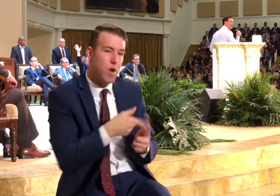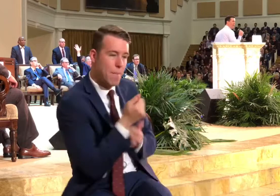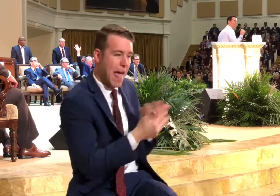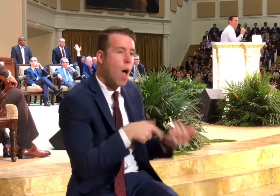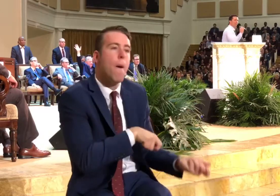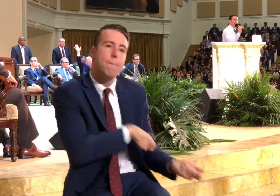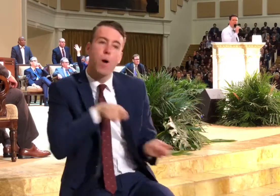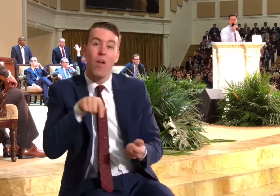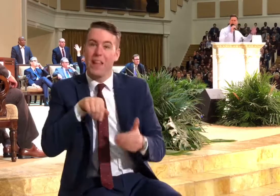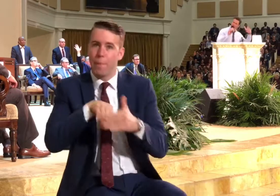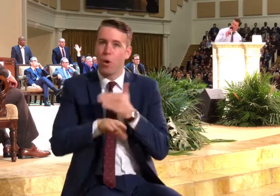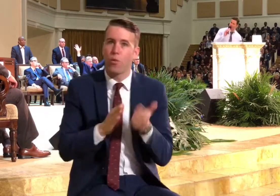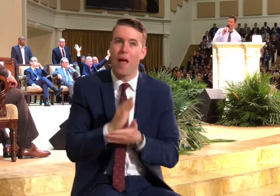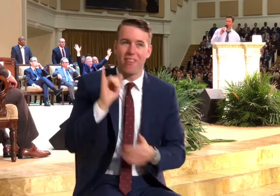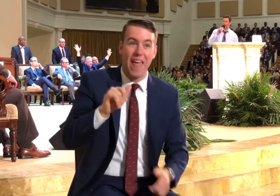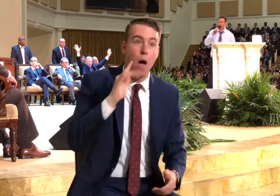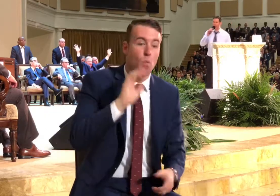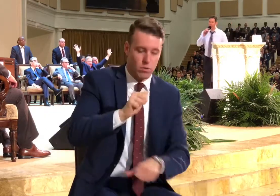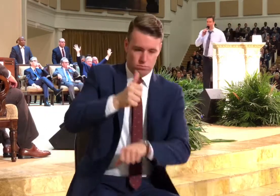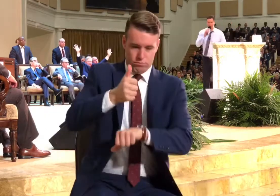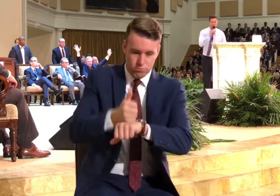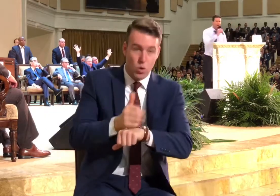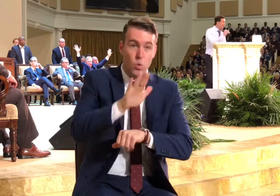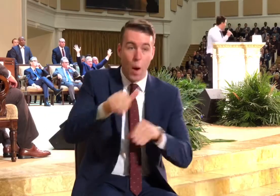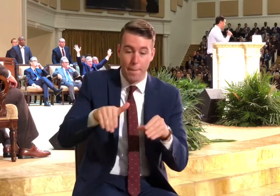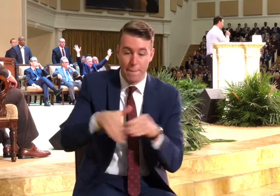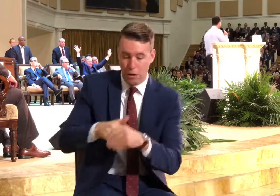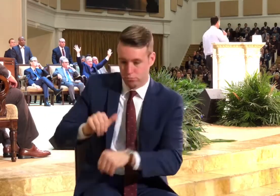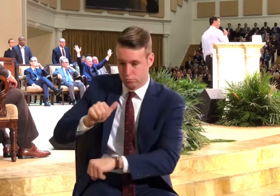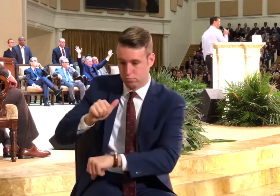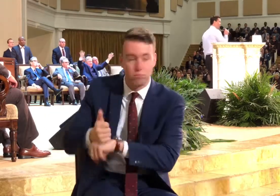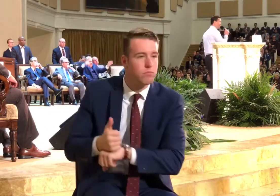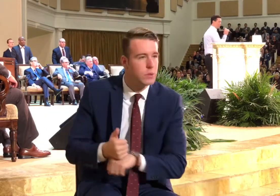hell. It'll solidify your marriage.